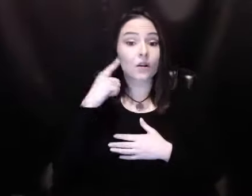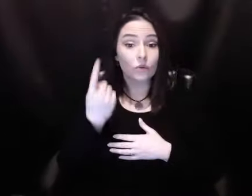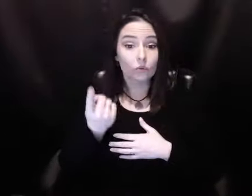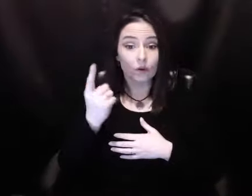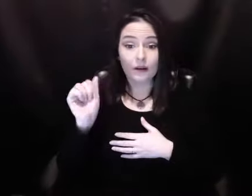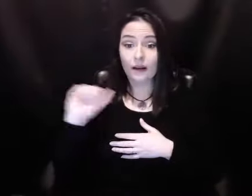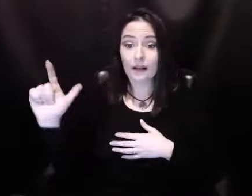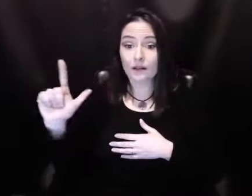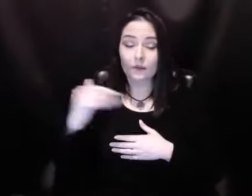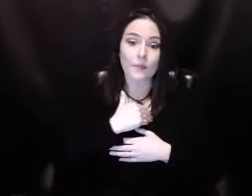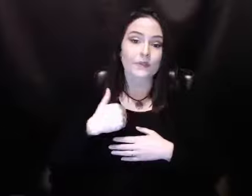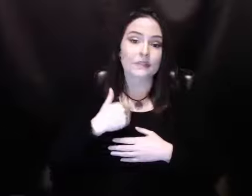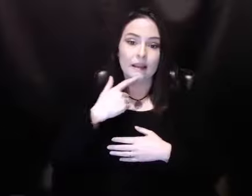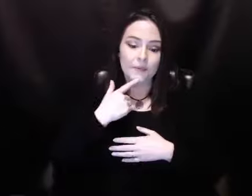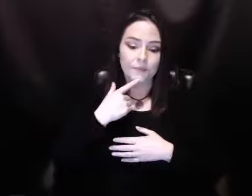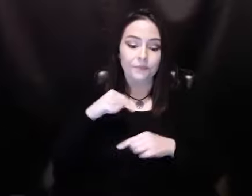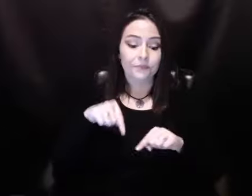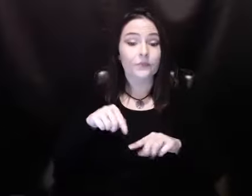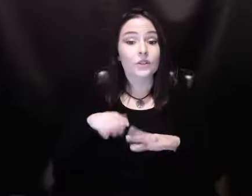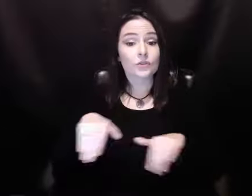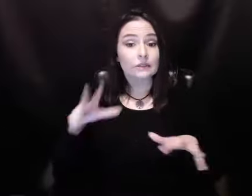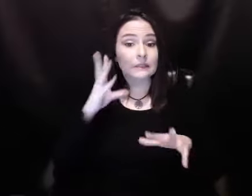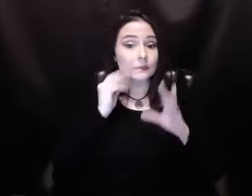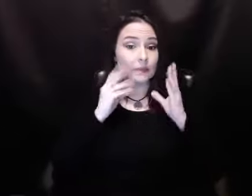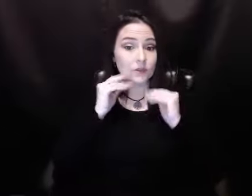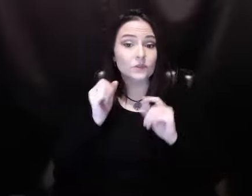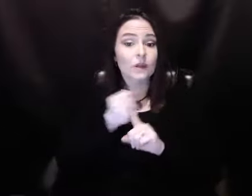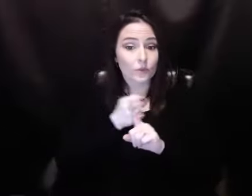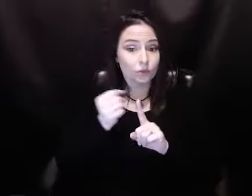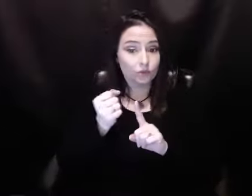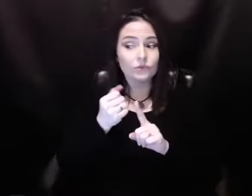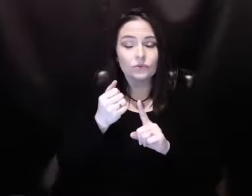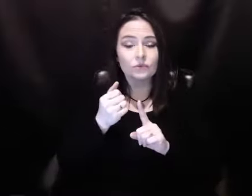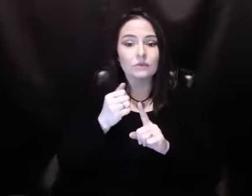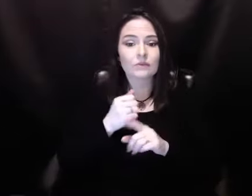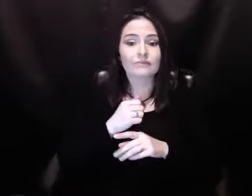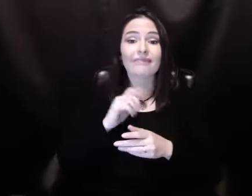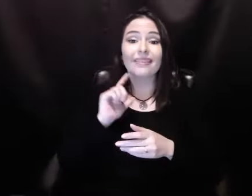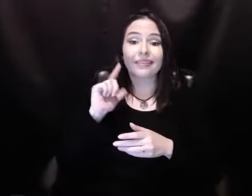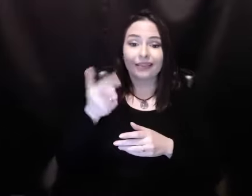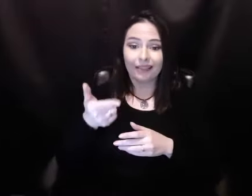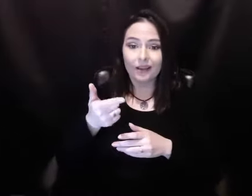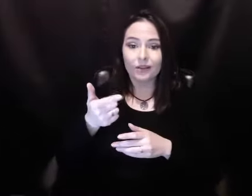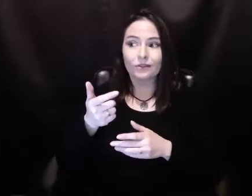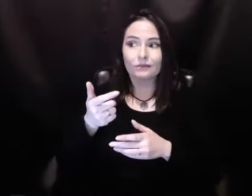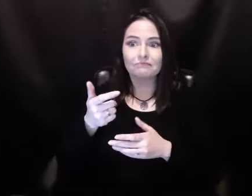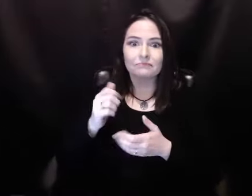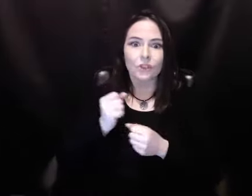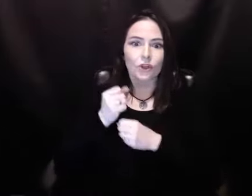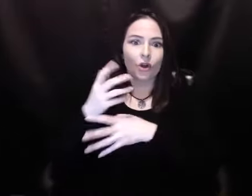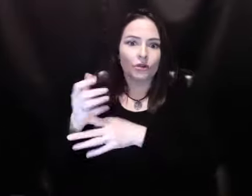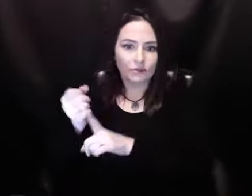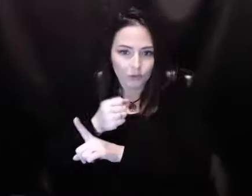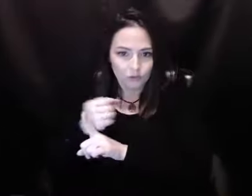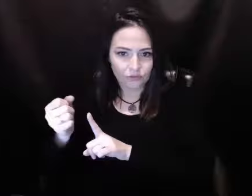frustrated. One day, I hit my little girl. I was shocked and disgusted with myself. I had done to